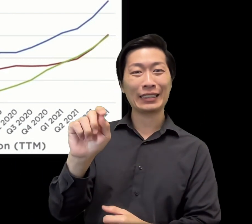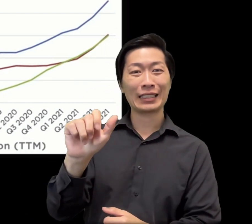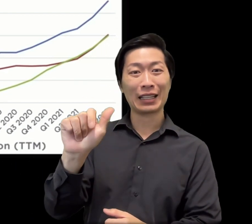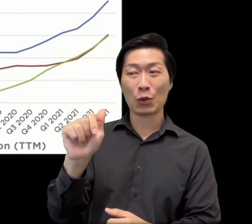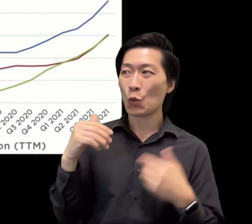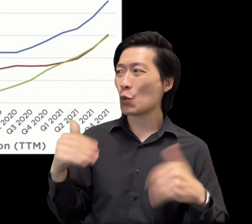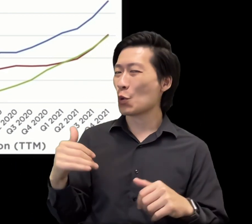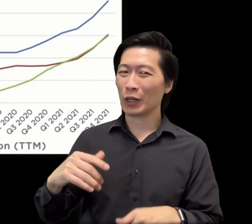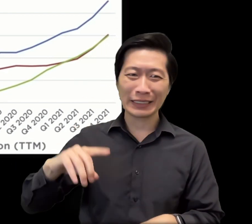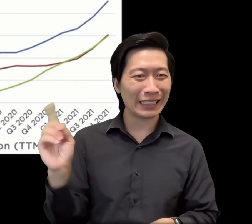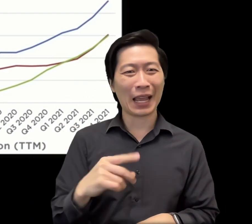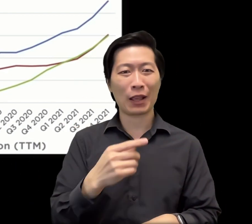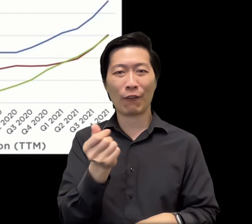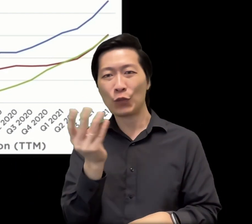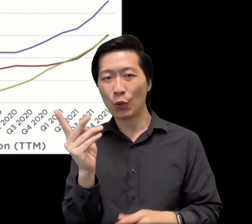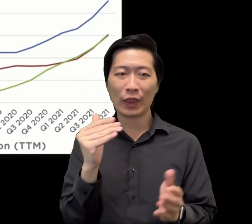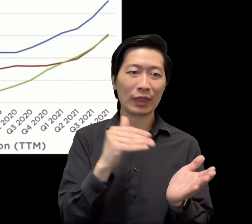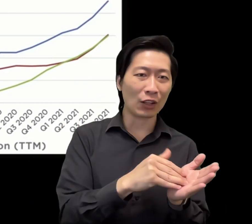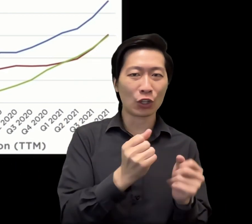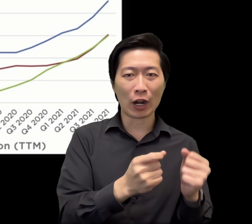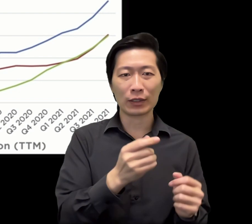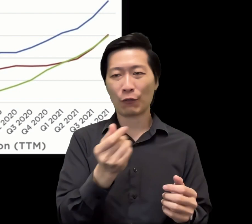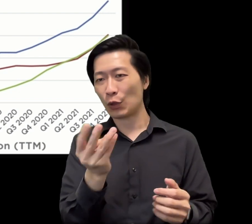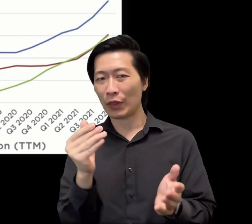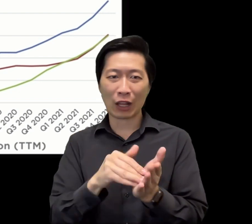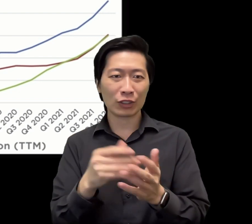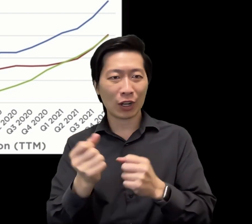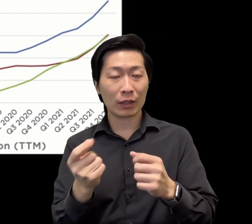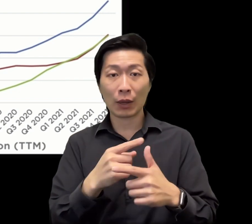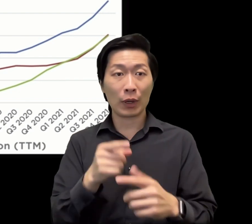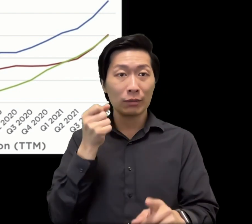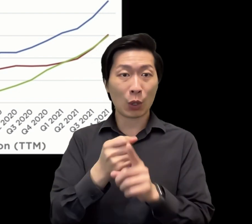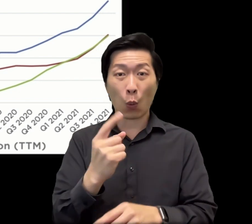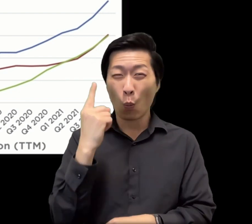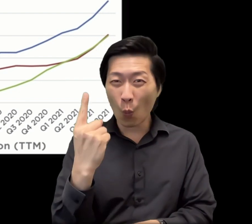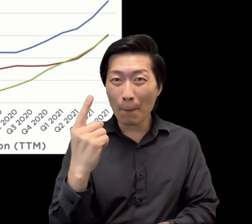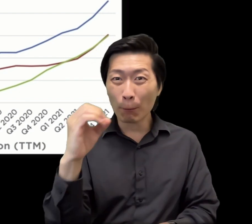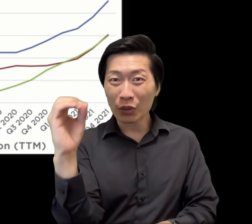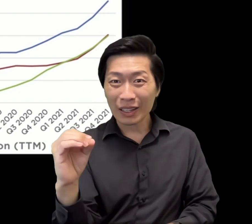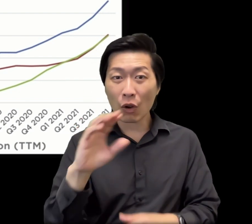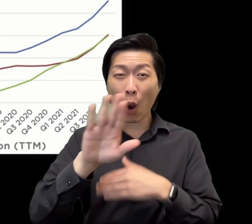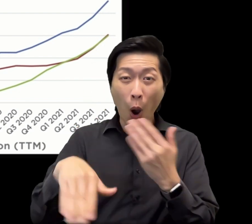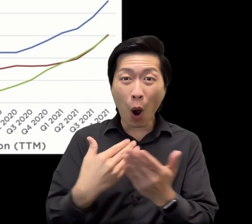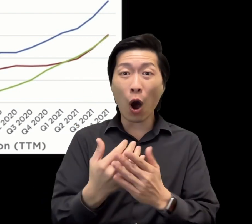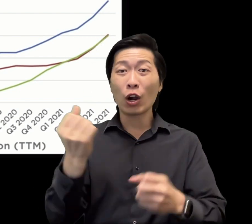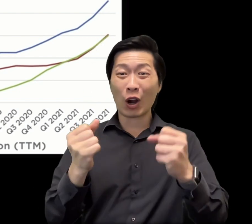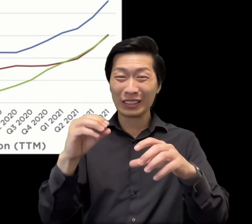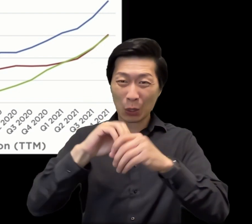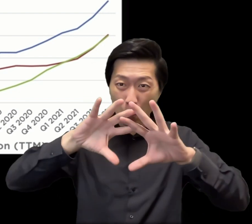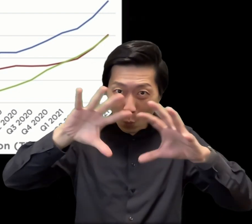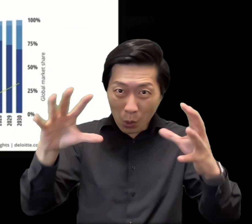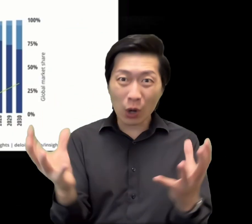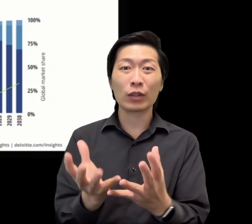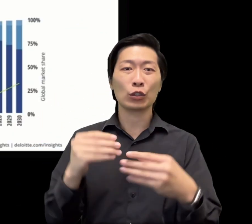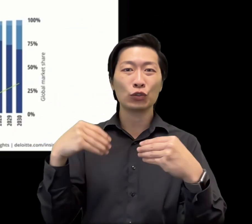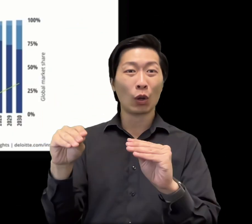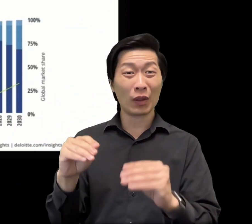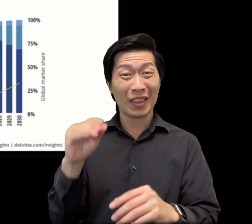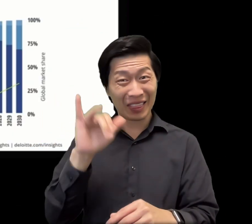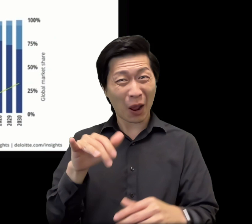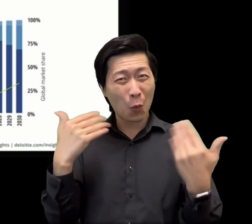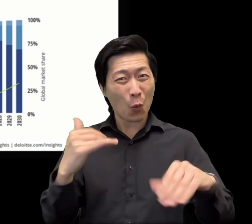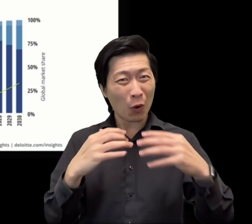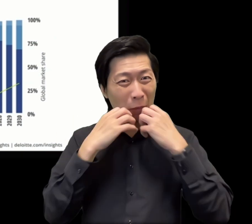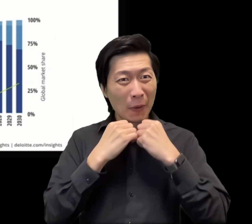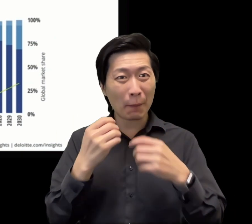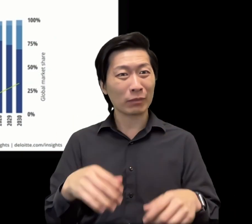it's damn, okay, a couple thousand cars here, a couple thousand cars here, but it's we hit 1% of all cars sold. That actually matters. And